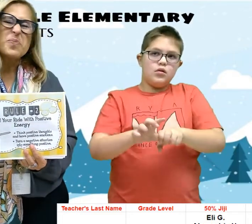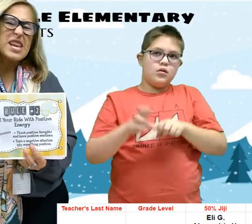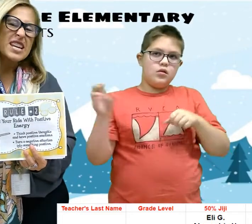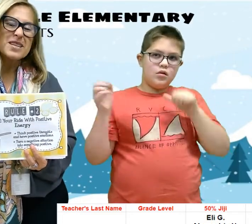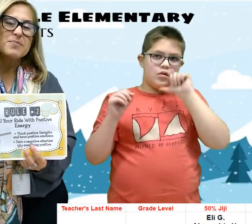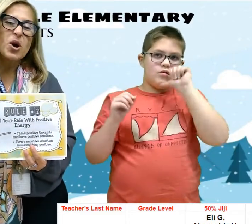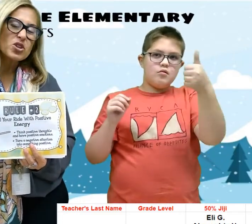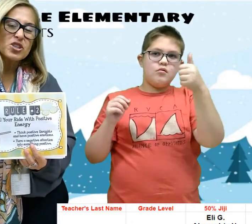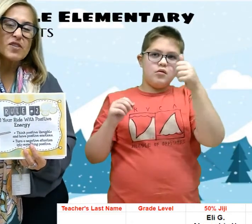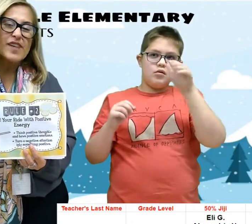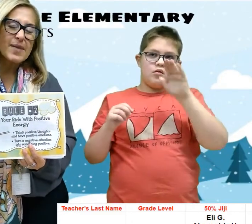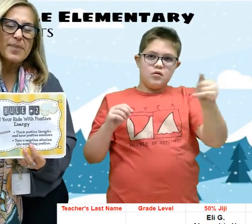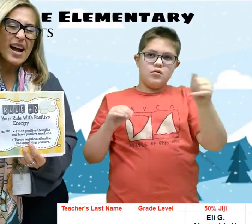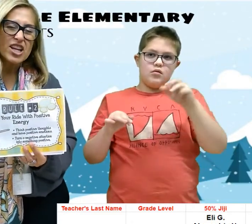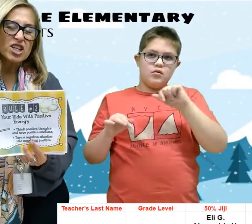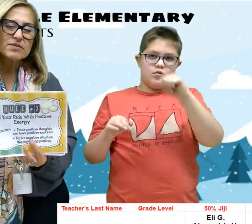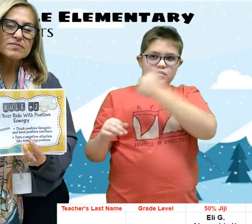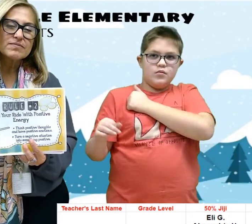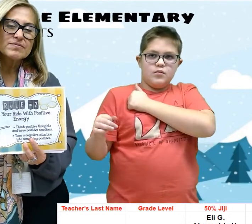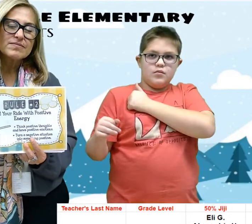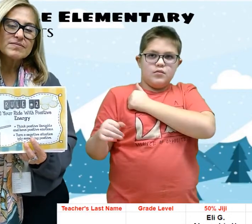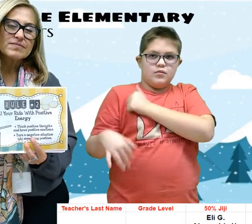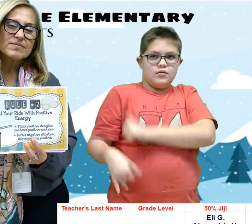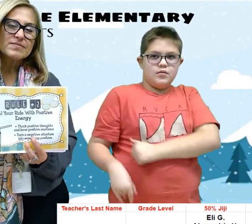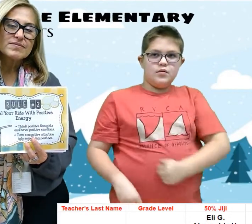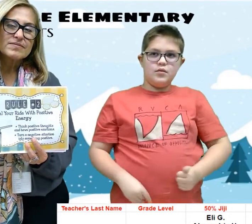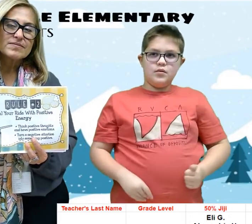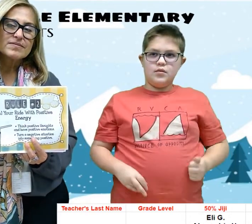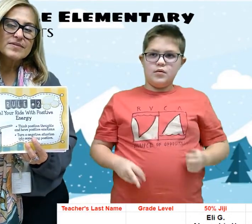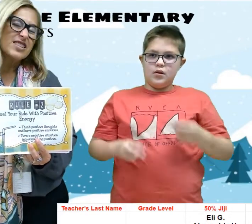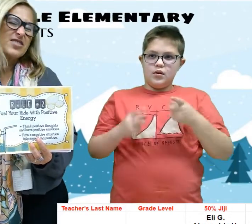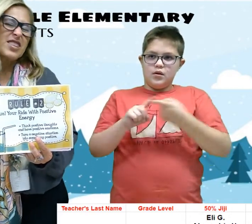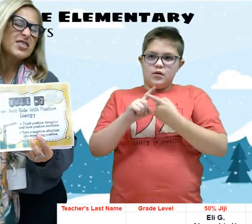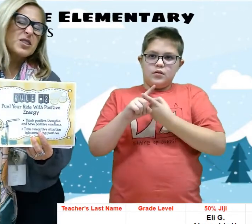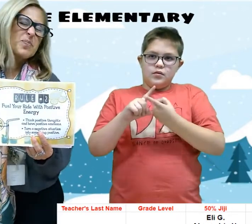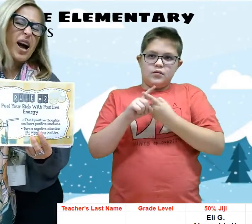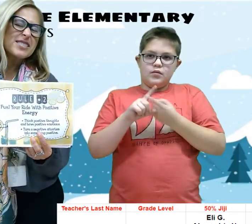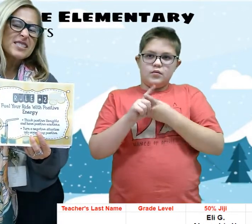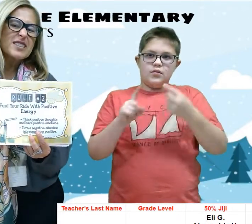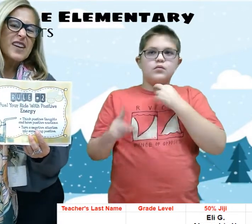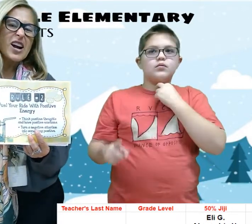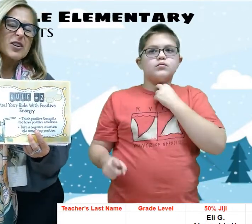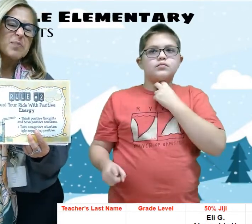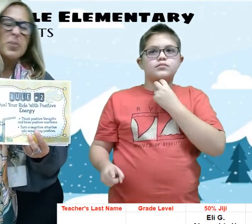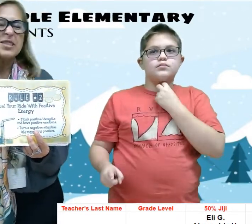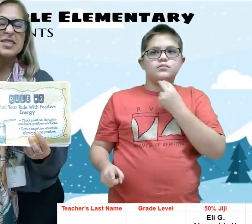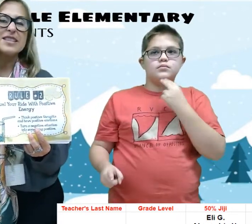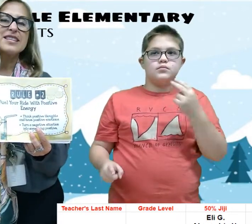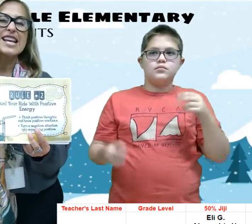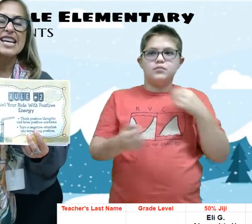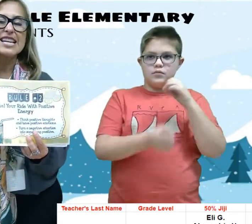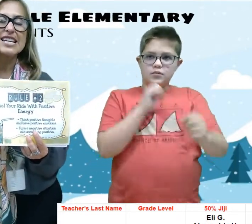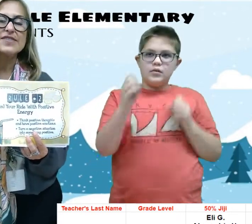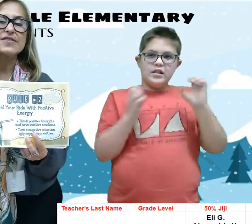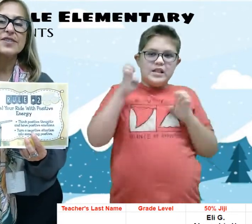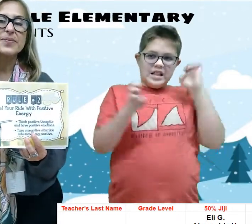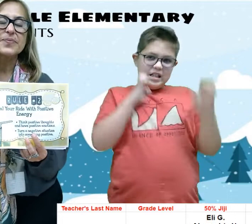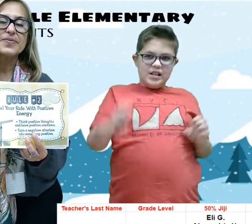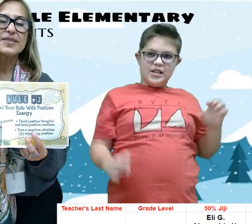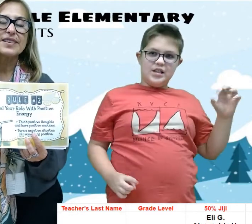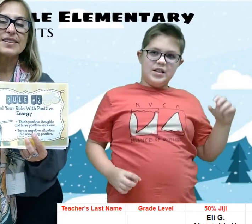Don't be an emotional vampire that sucks the positive out and puts in the